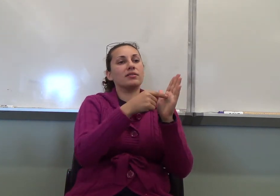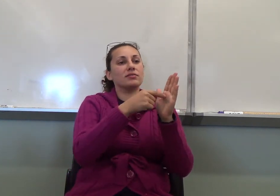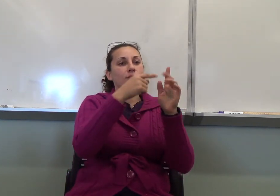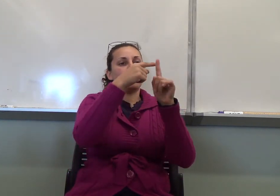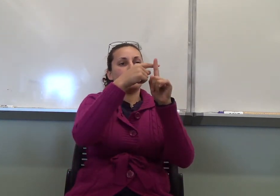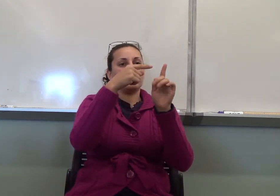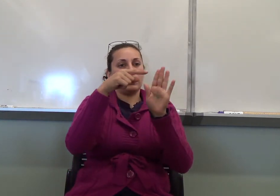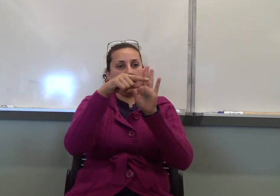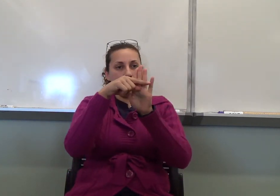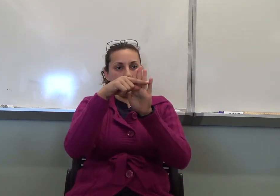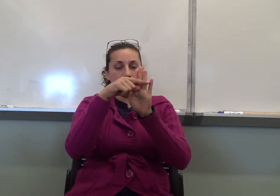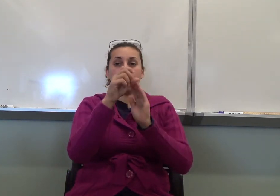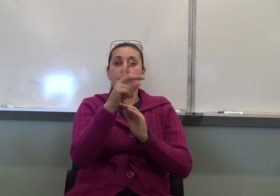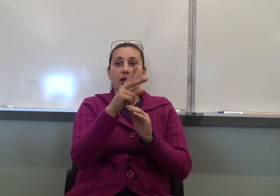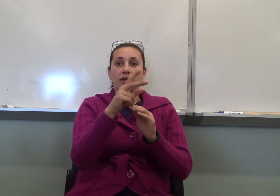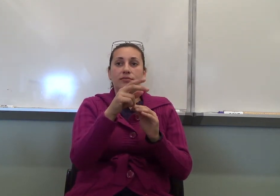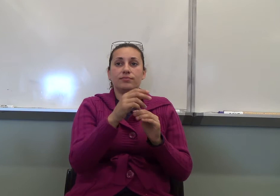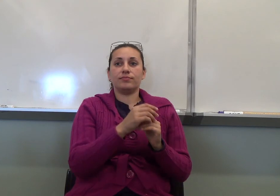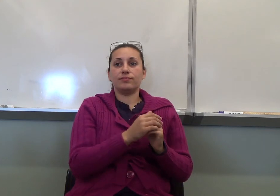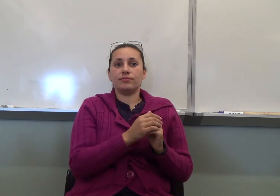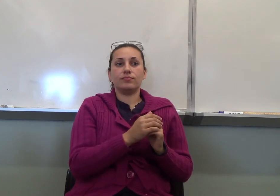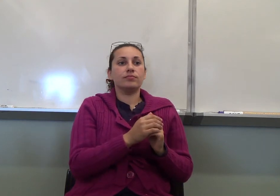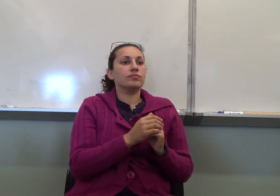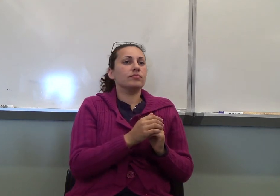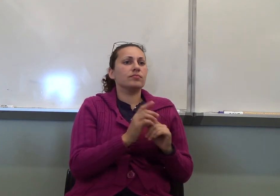All right, but let's say we had to do it, we didn't have our calculator.